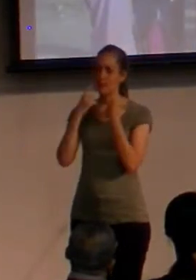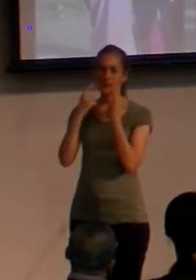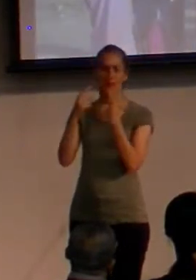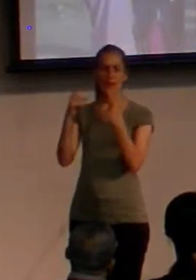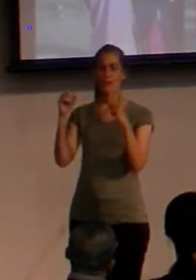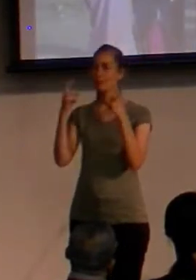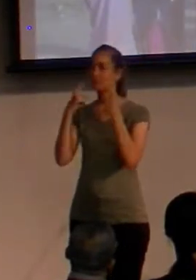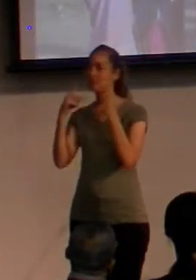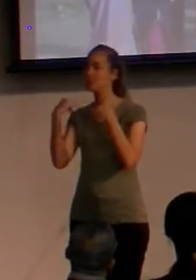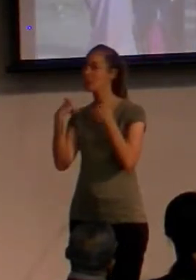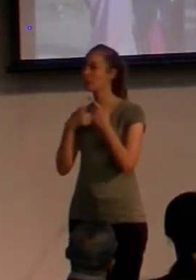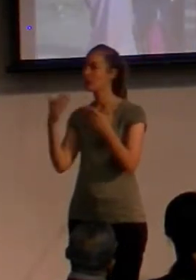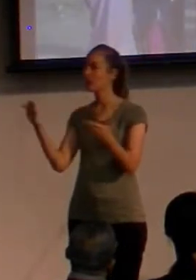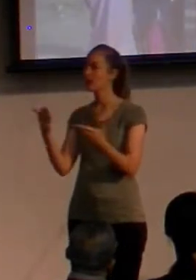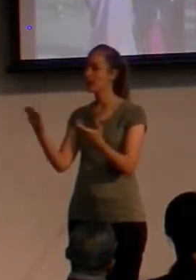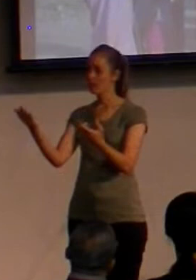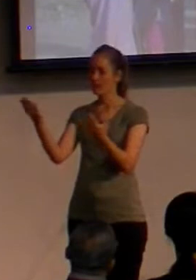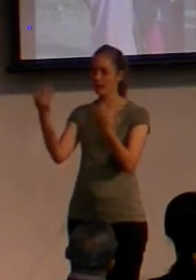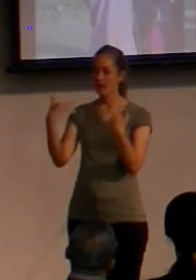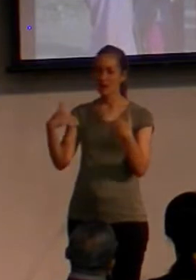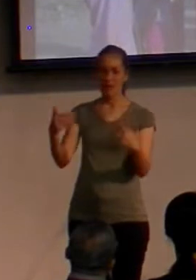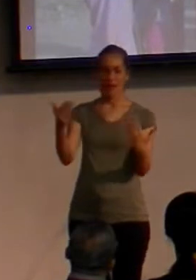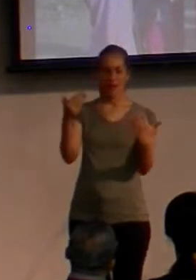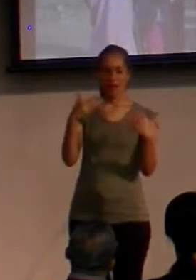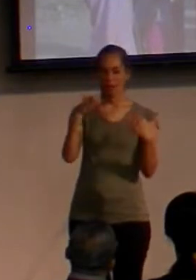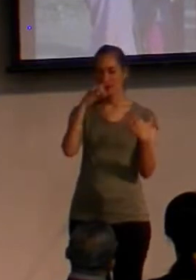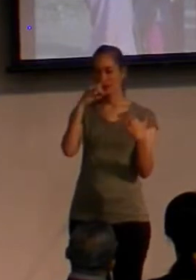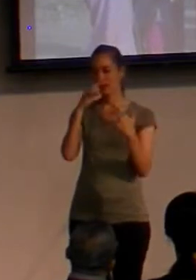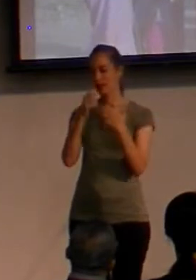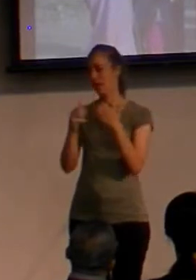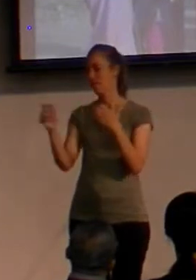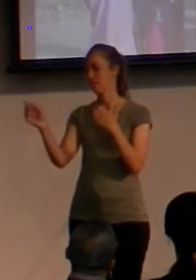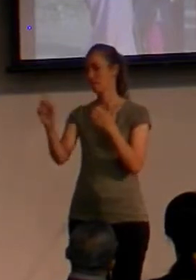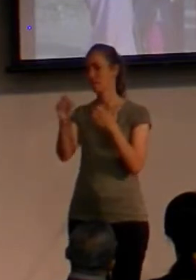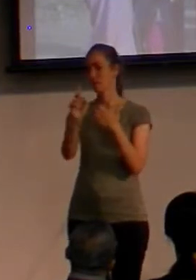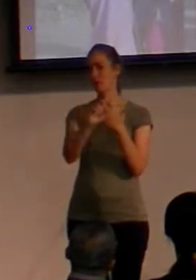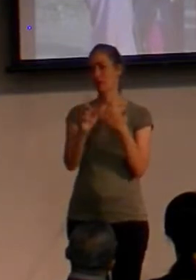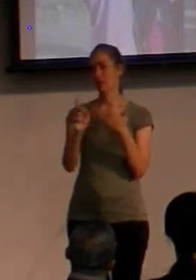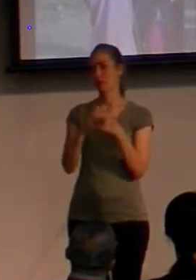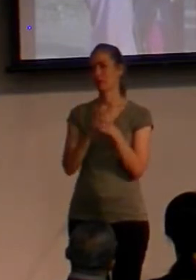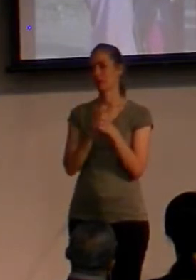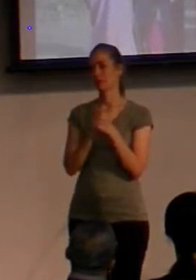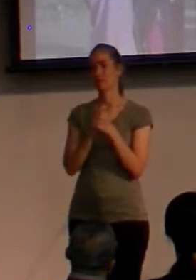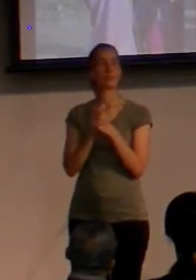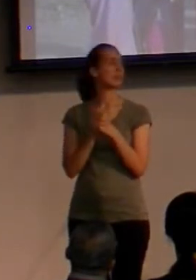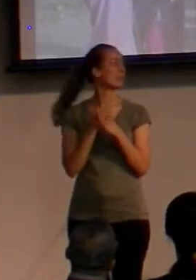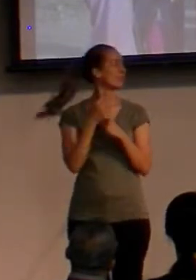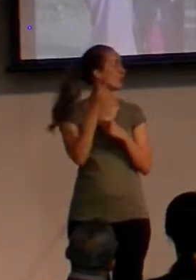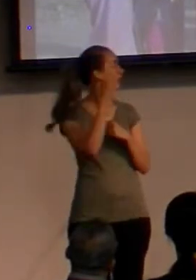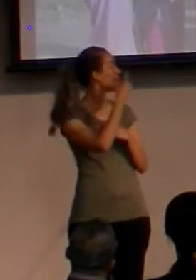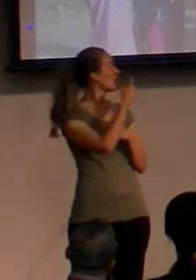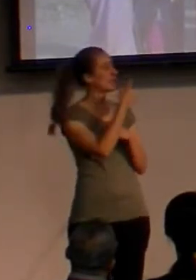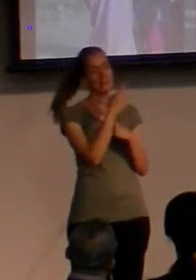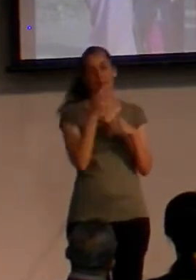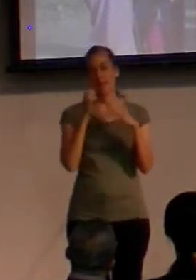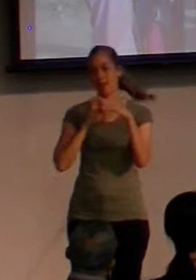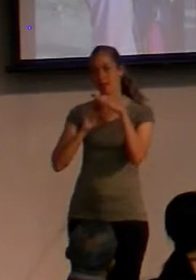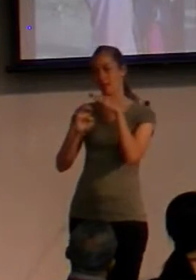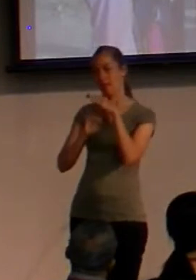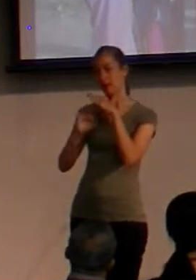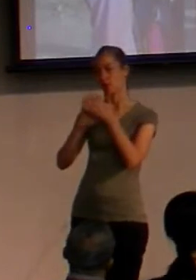announcing, we're here, come. There were kids everywhere. And of course, this is a primary school and an elementary